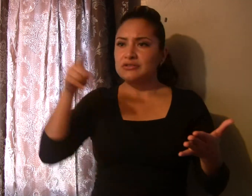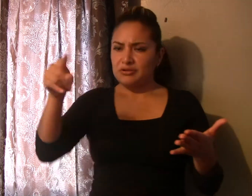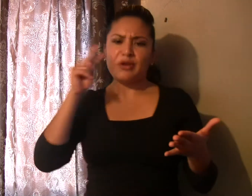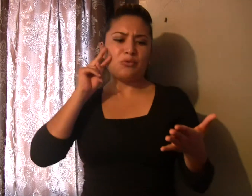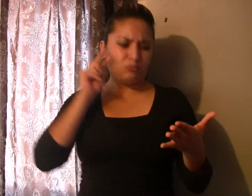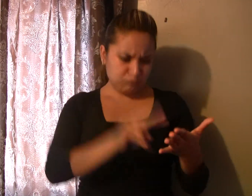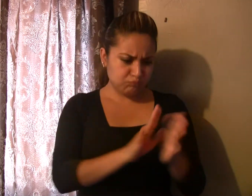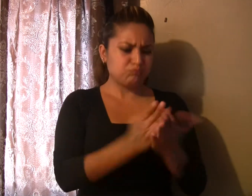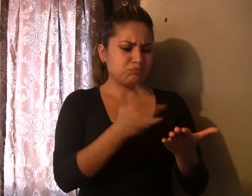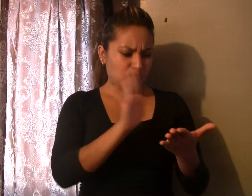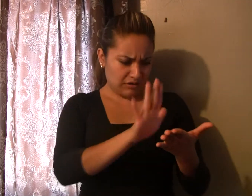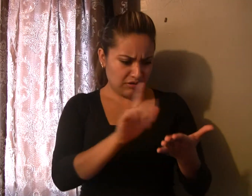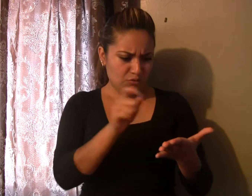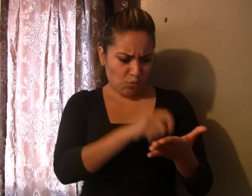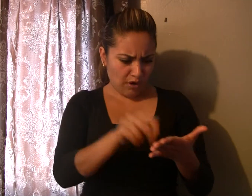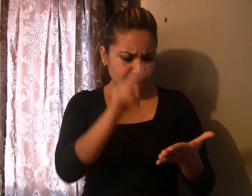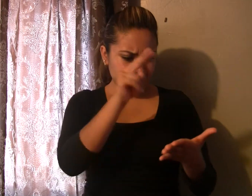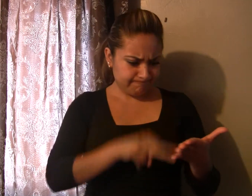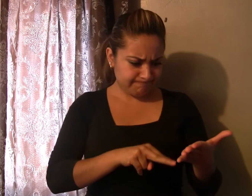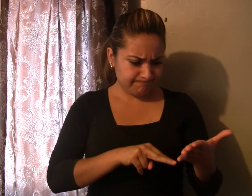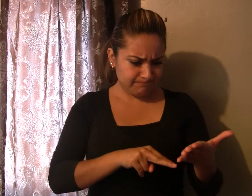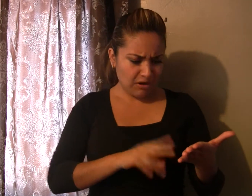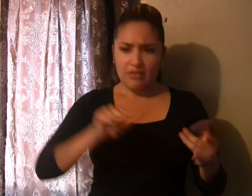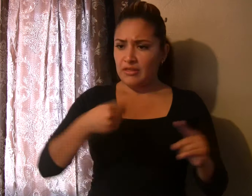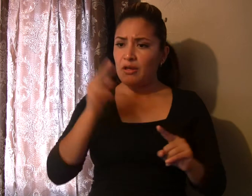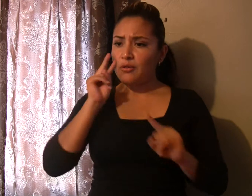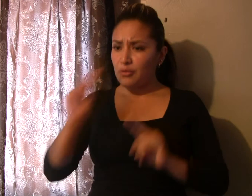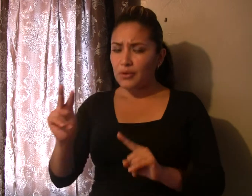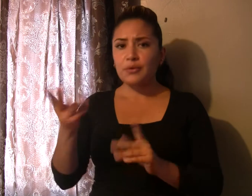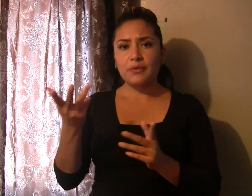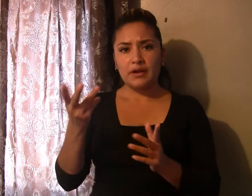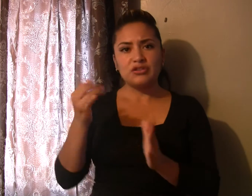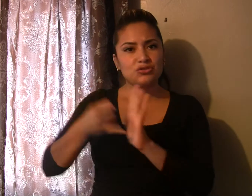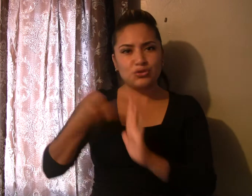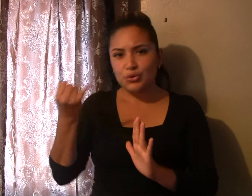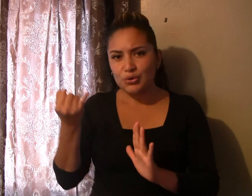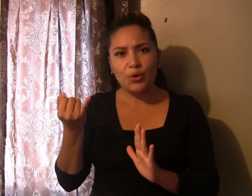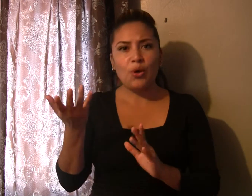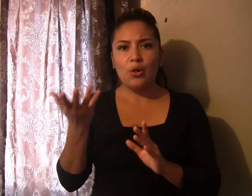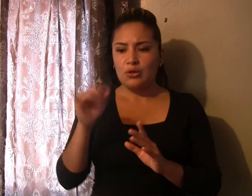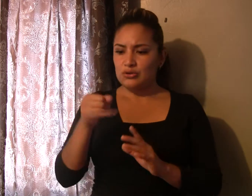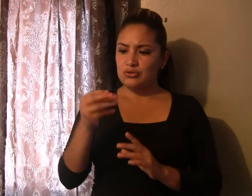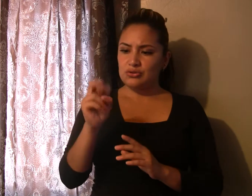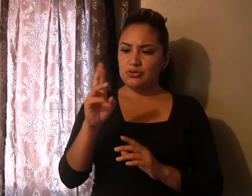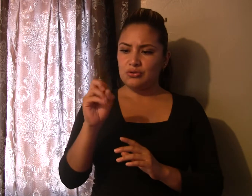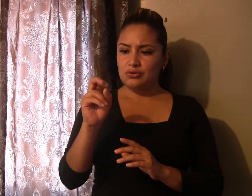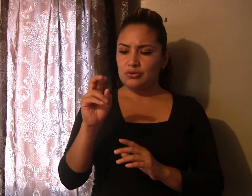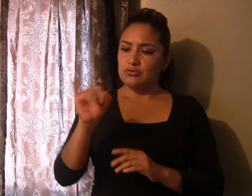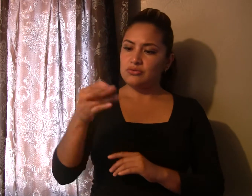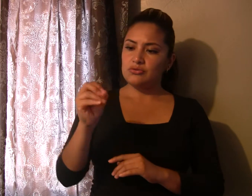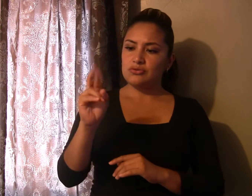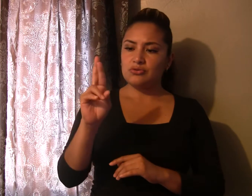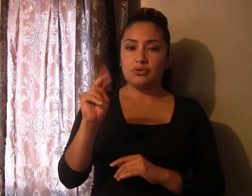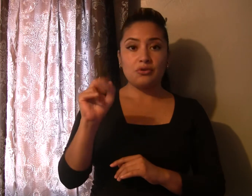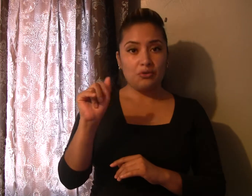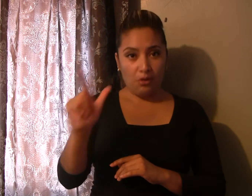then writing from a journal or periodical or some such source. And then they assemble